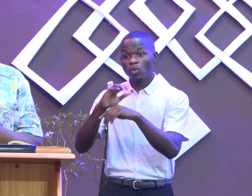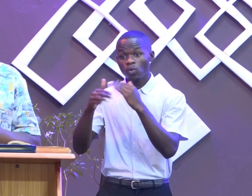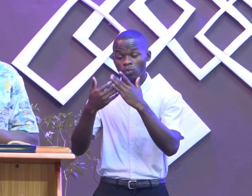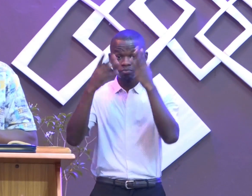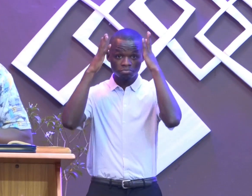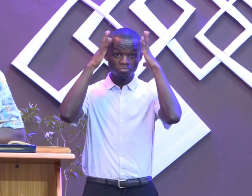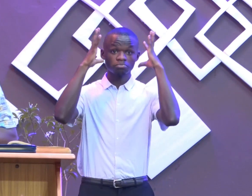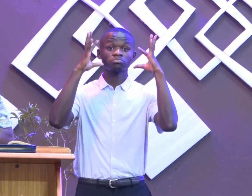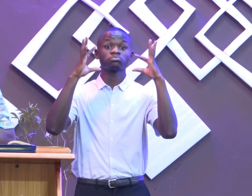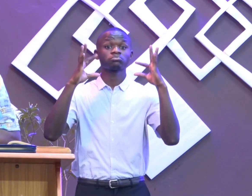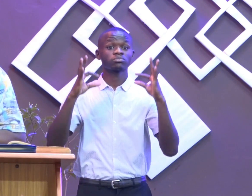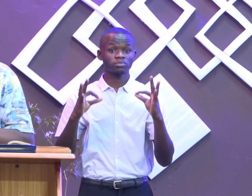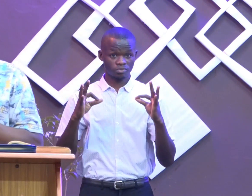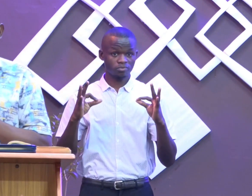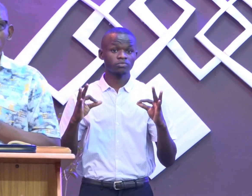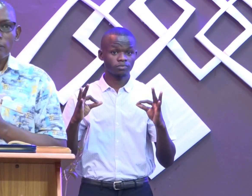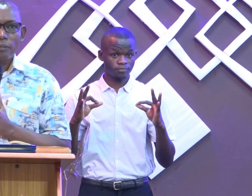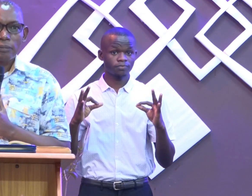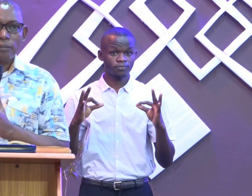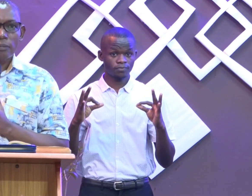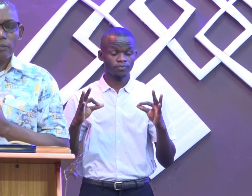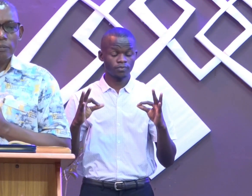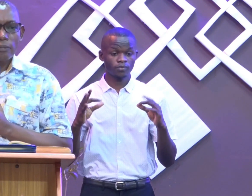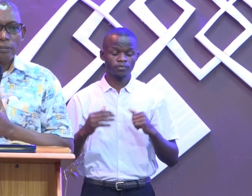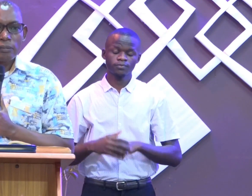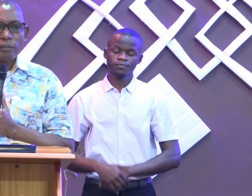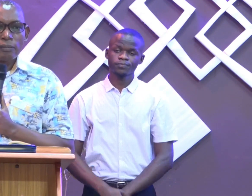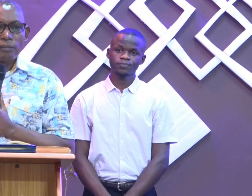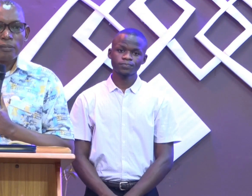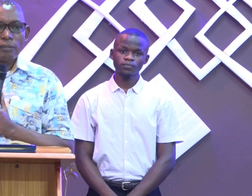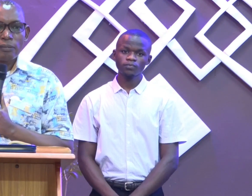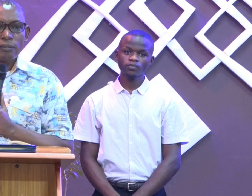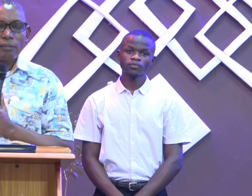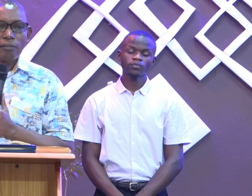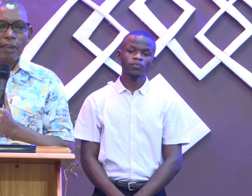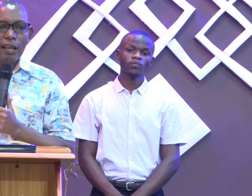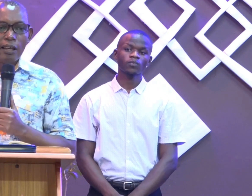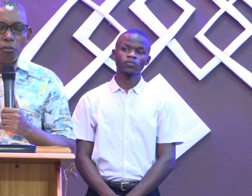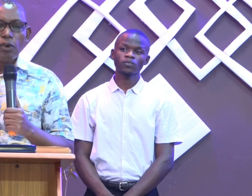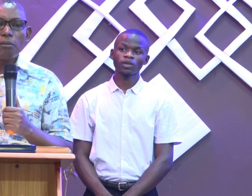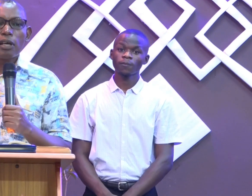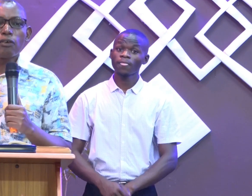I'd given him responsibility that if I dare leave this world, it is you to be responsible for every